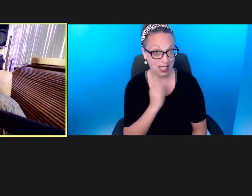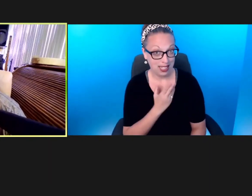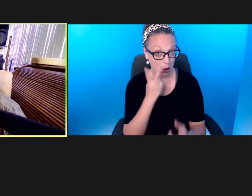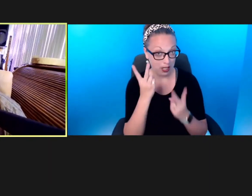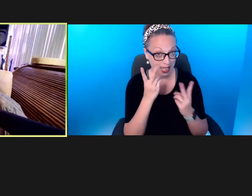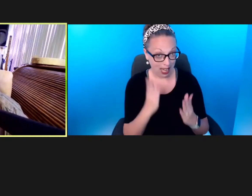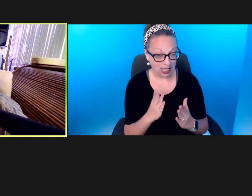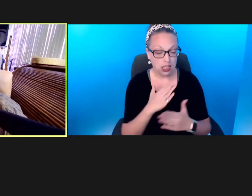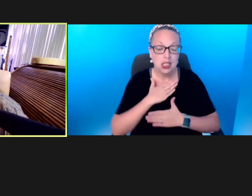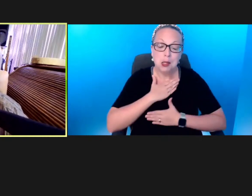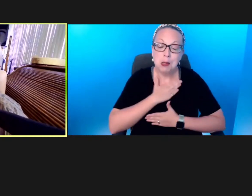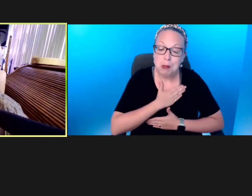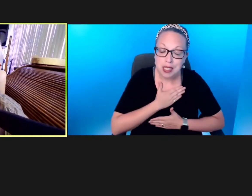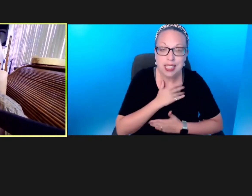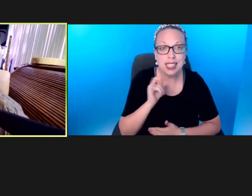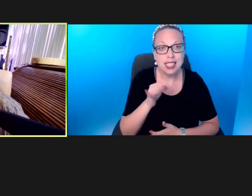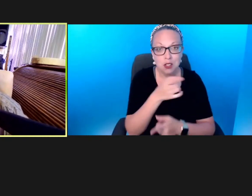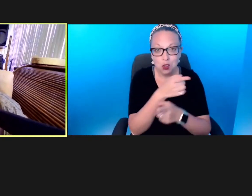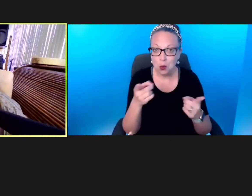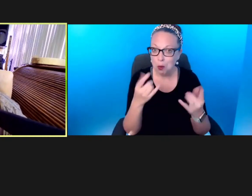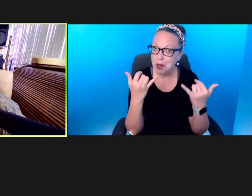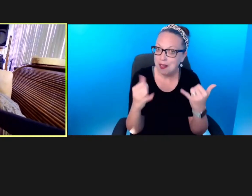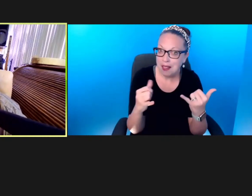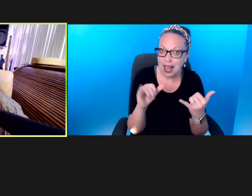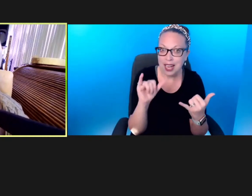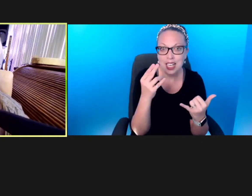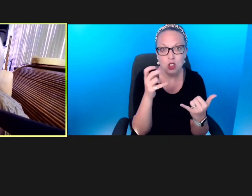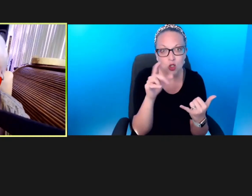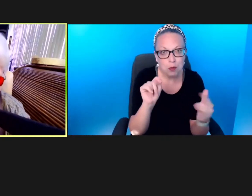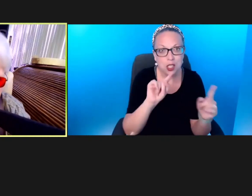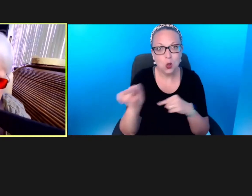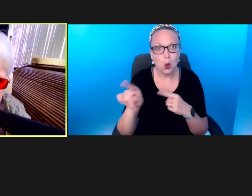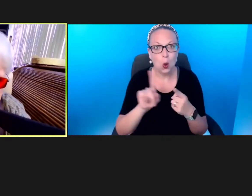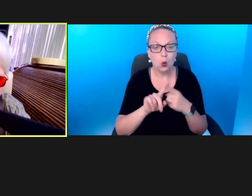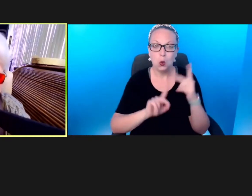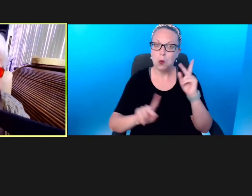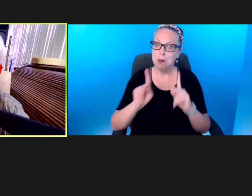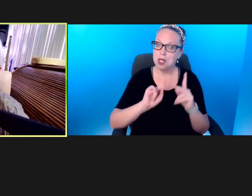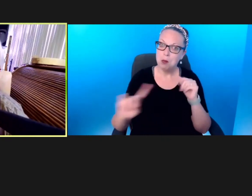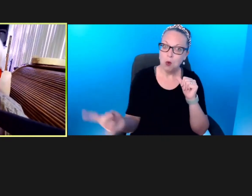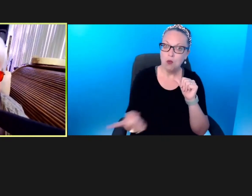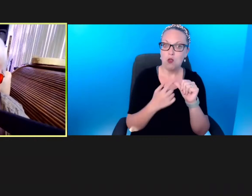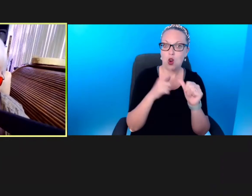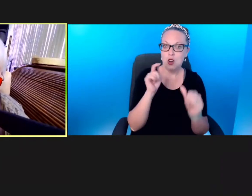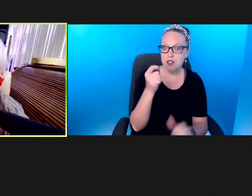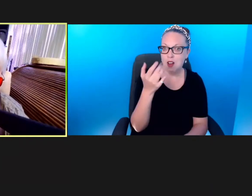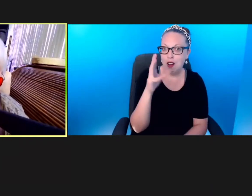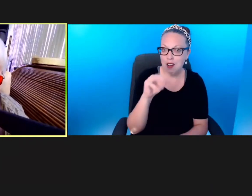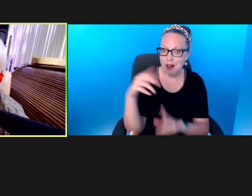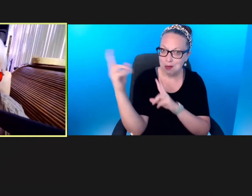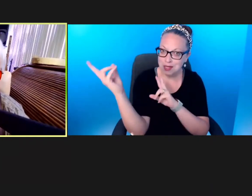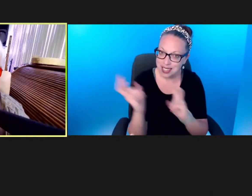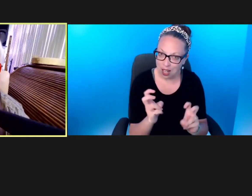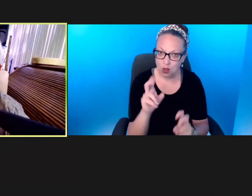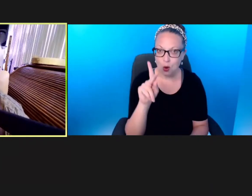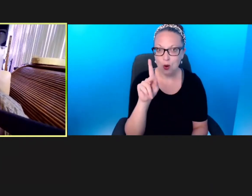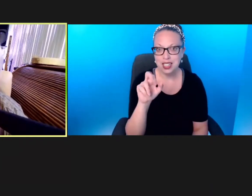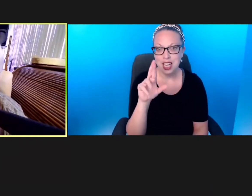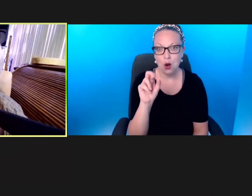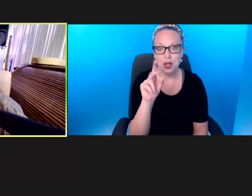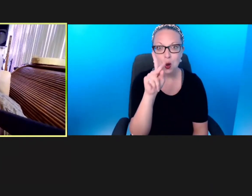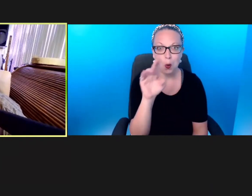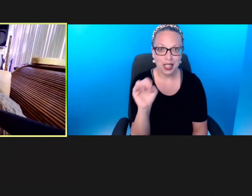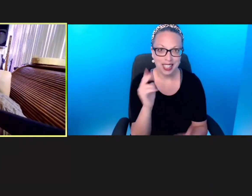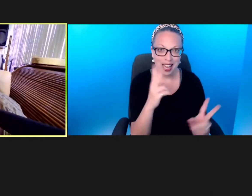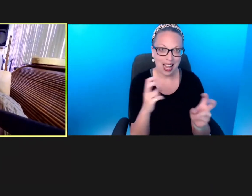if any of you are musically inclined, go to we'repeoplefirst.com, download the karaoke, and upload